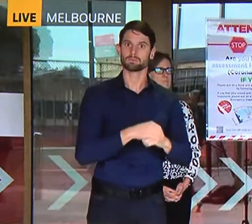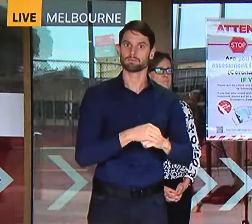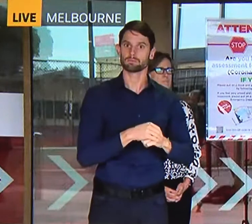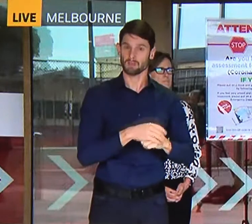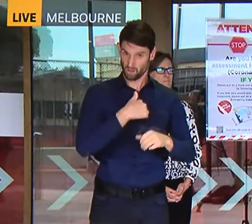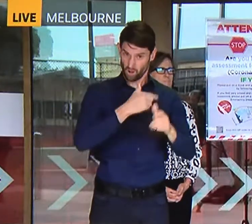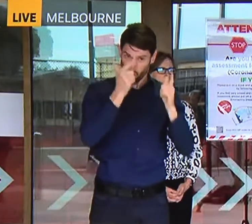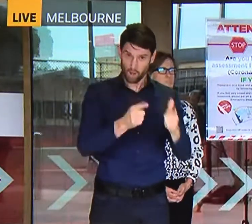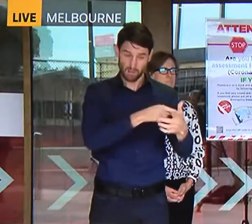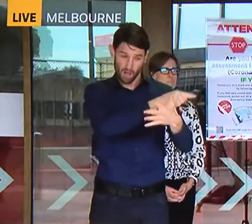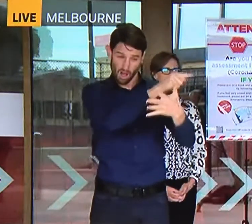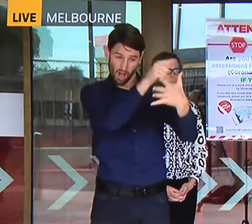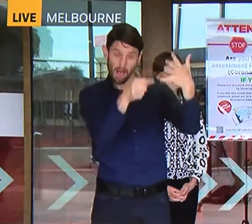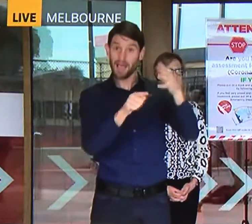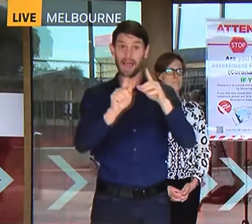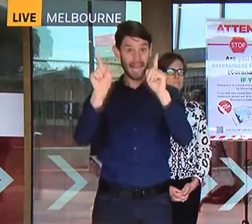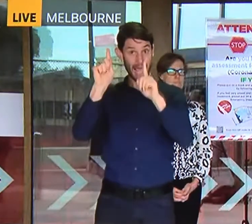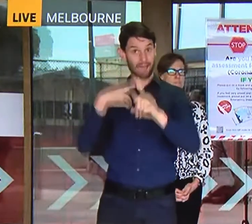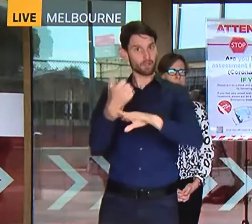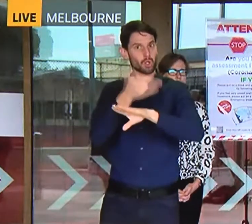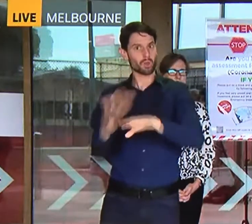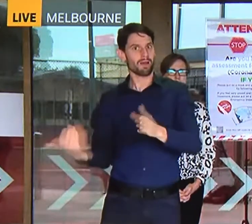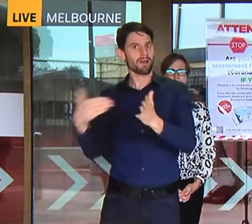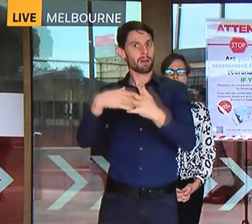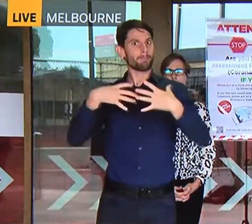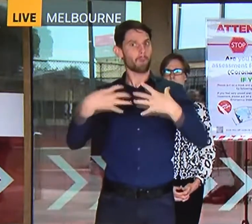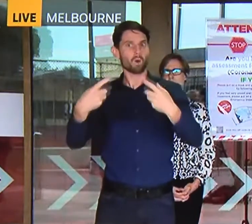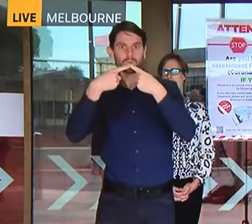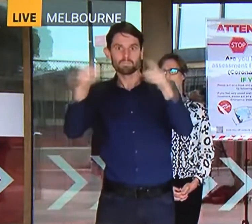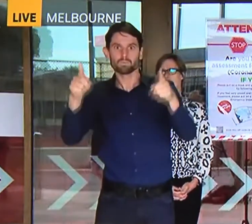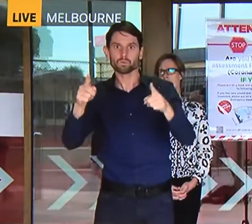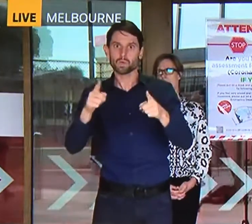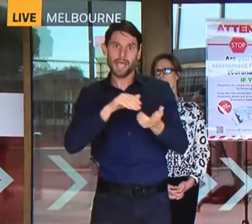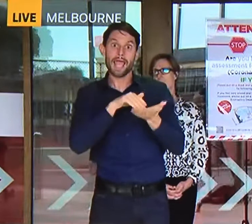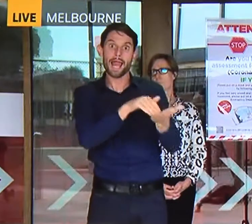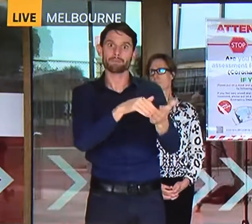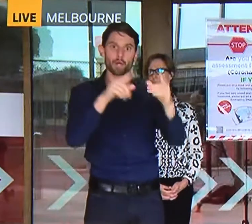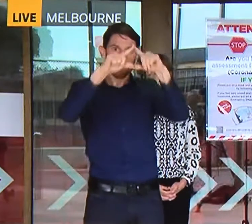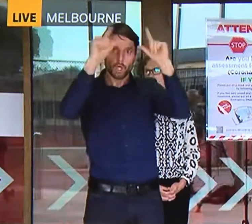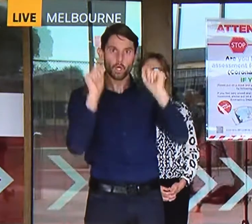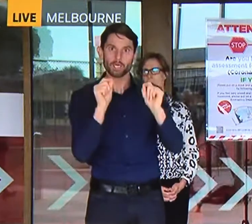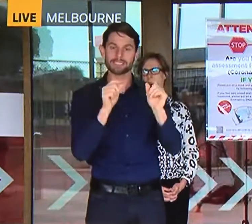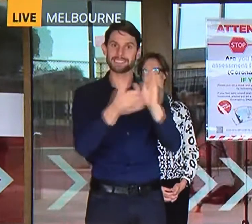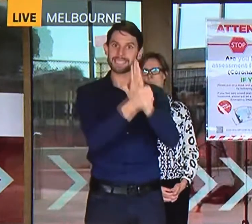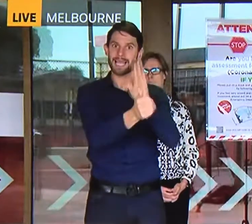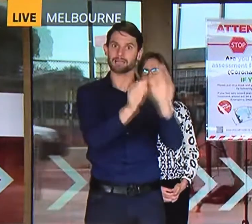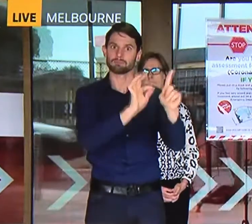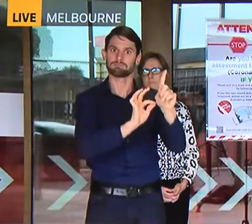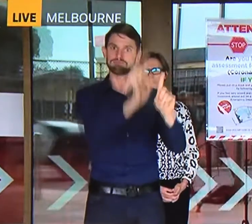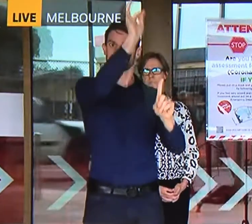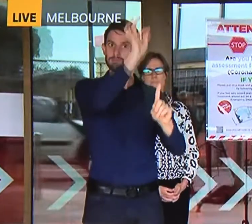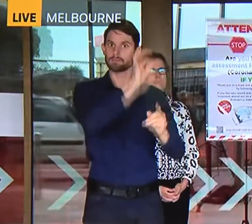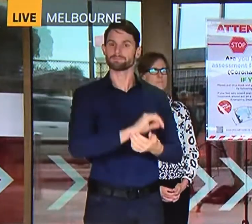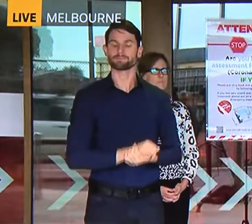want to announce that there are 3 measures that we are taking to boost workforce capacity in our hospitals even